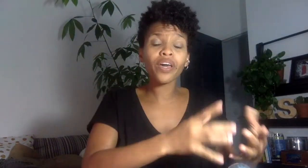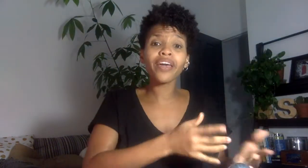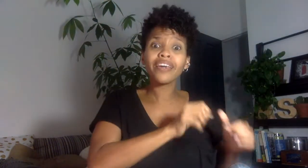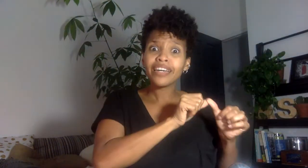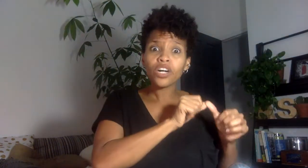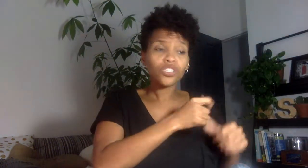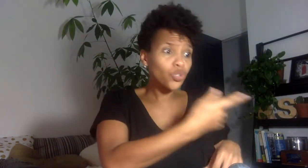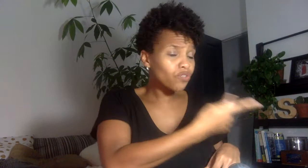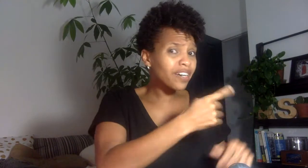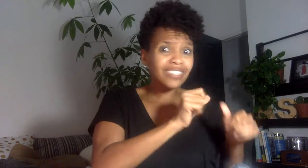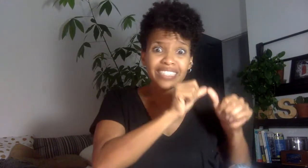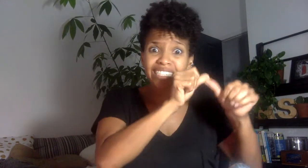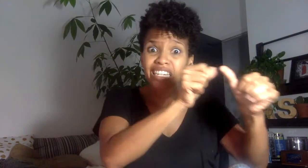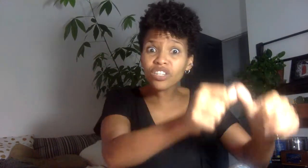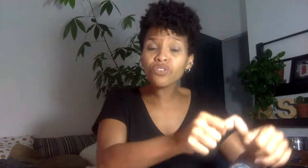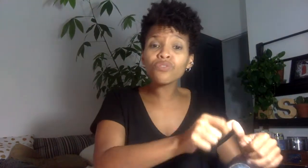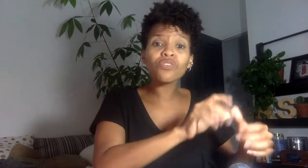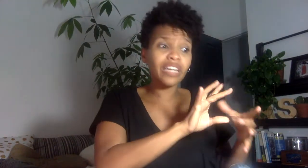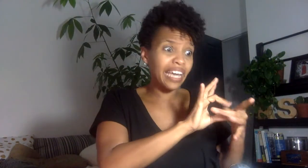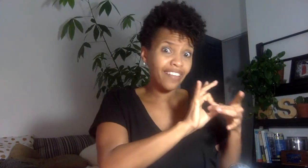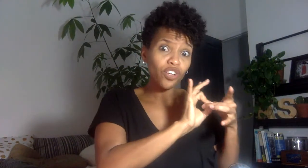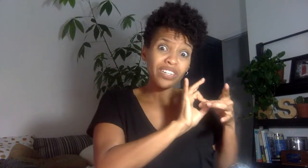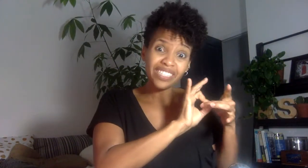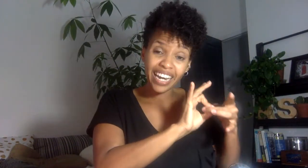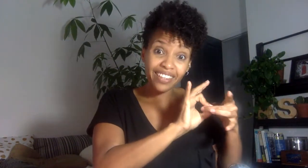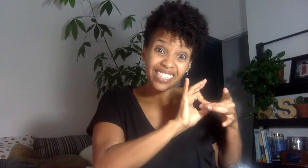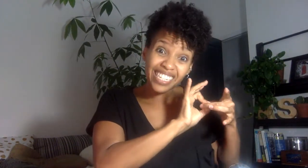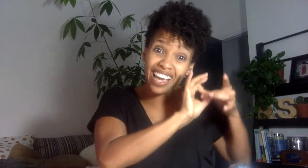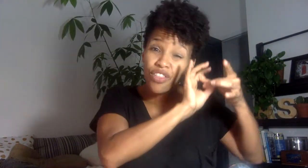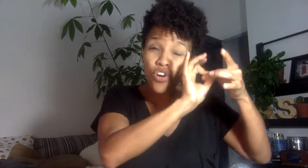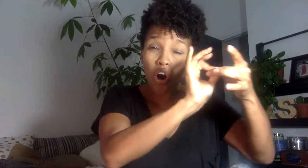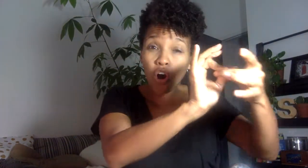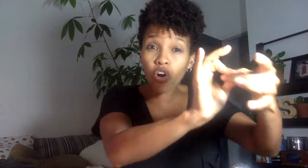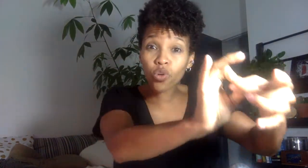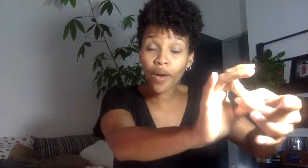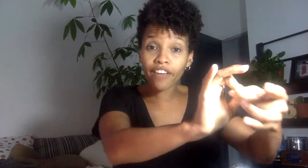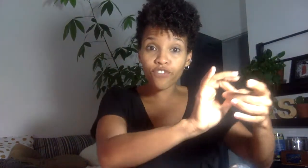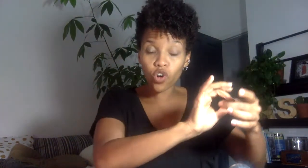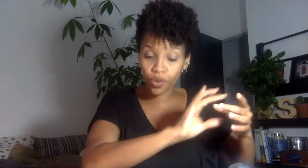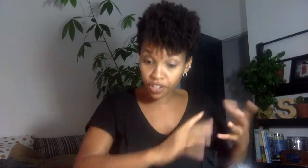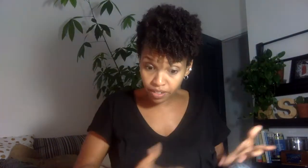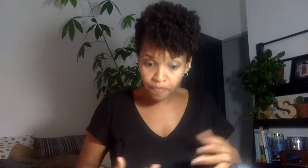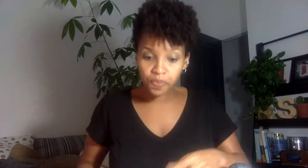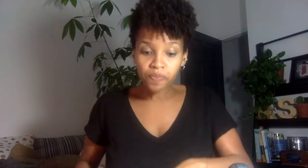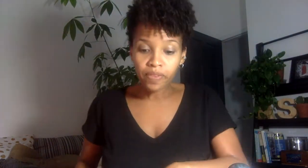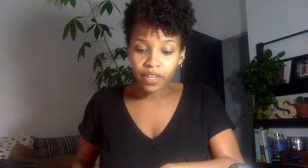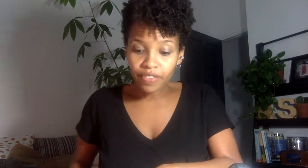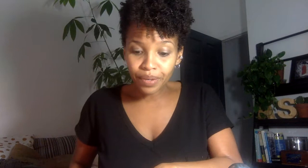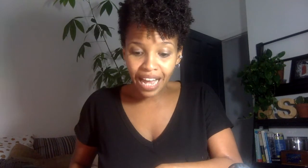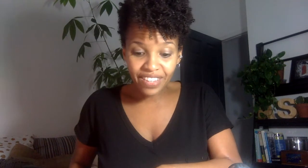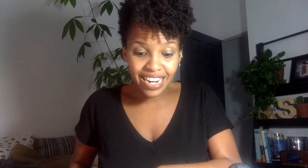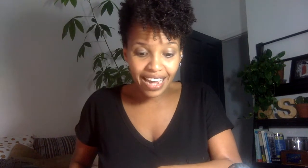okay, two of us continued, and then you can sign this together all the way forward. Then we have the